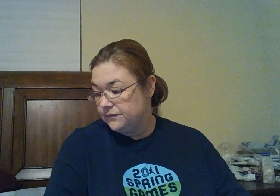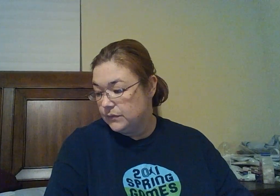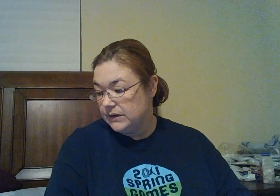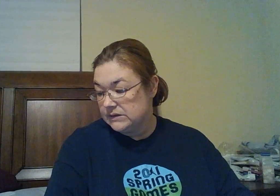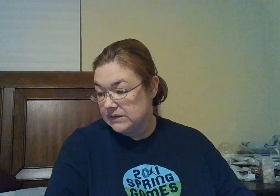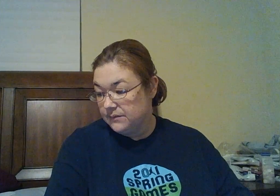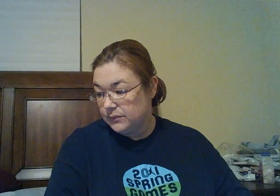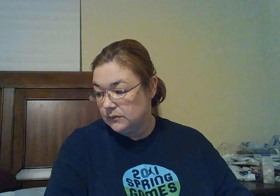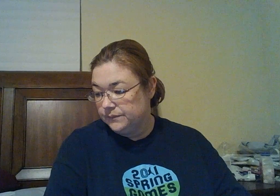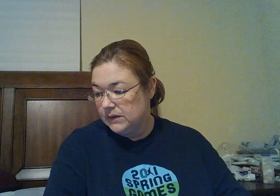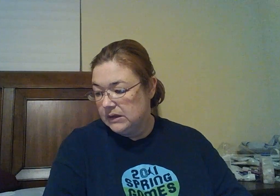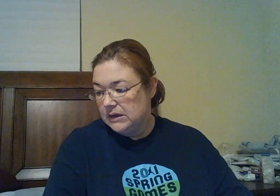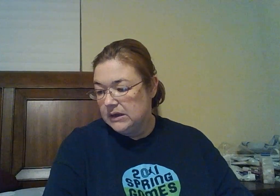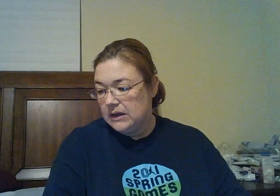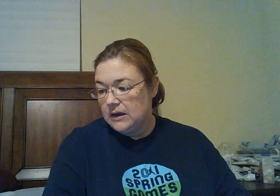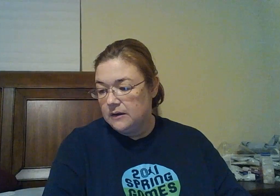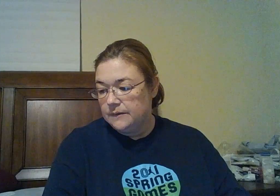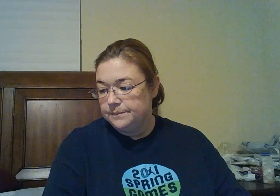for example,